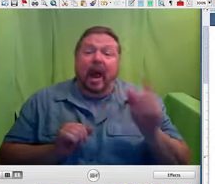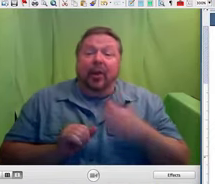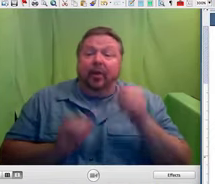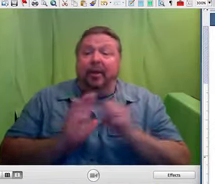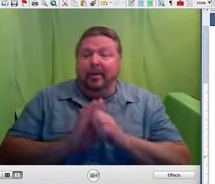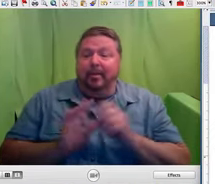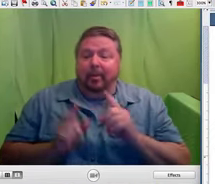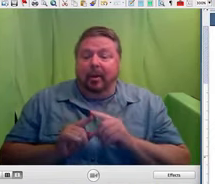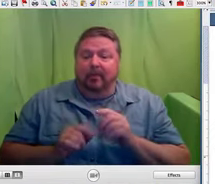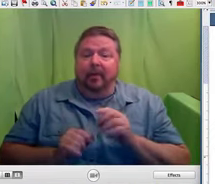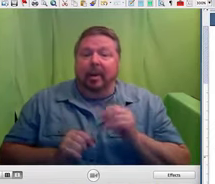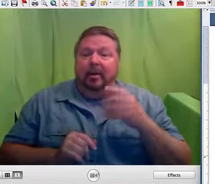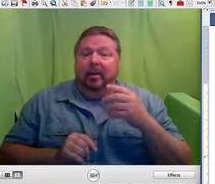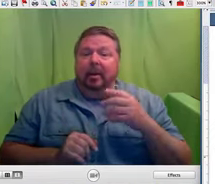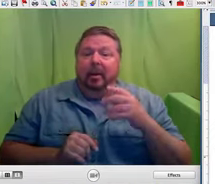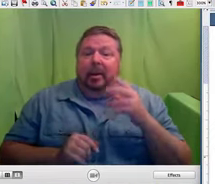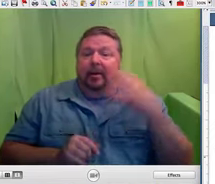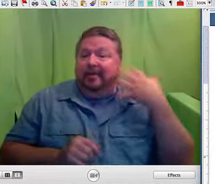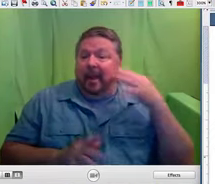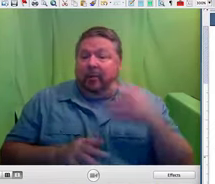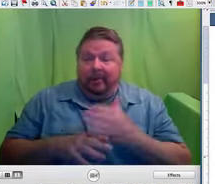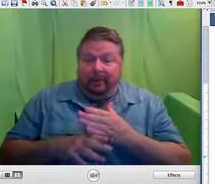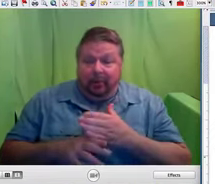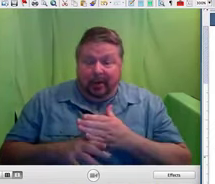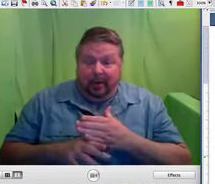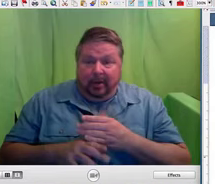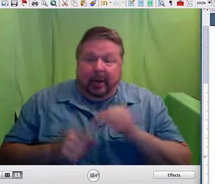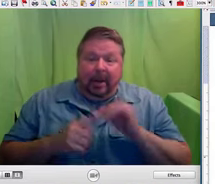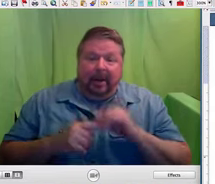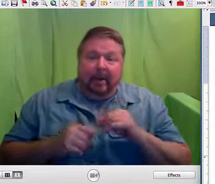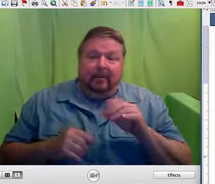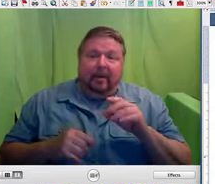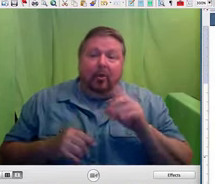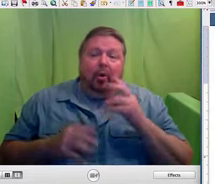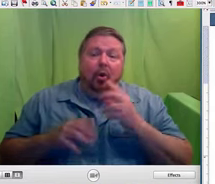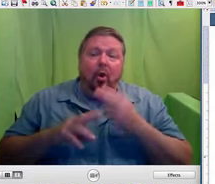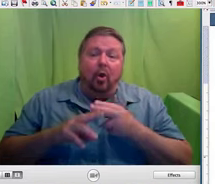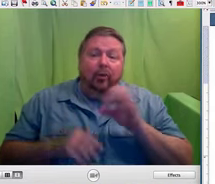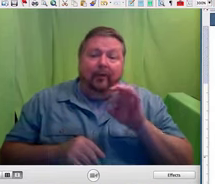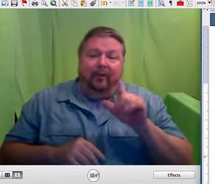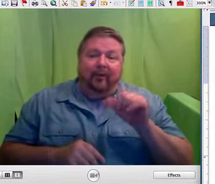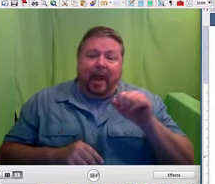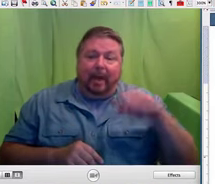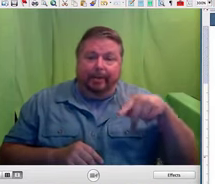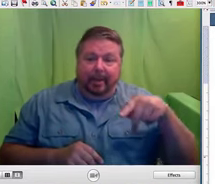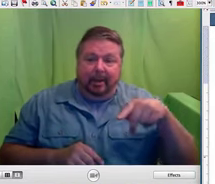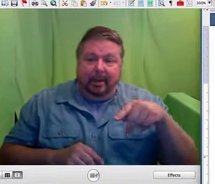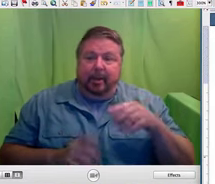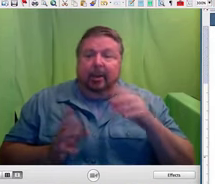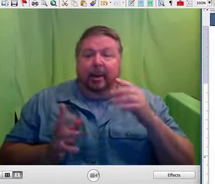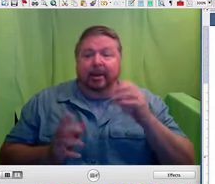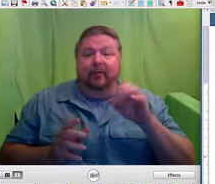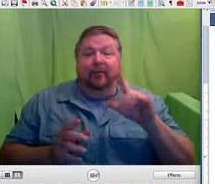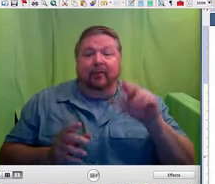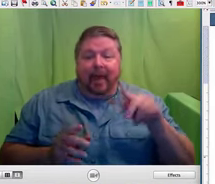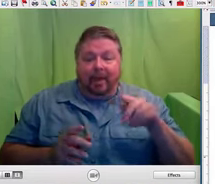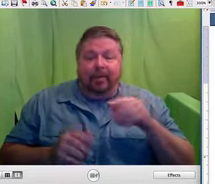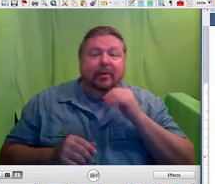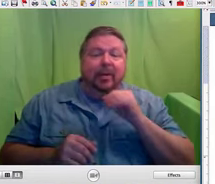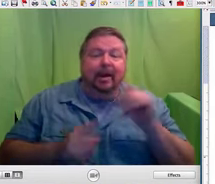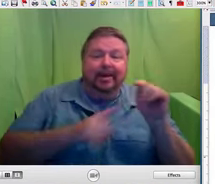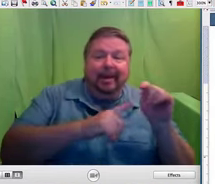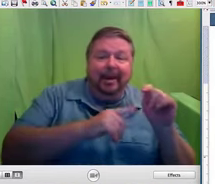the other example of a sound that's in between, and that's called the flap. And the